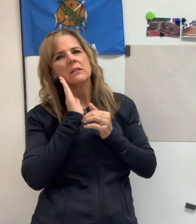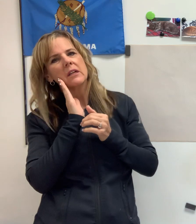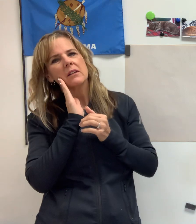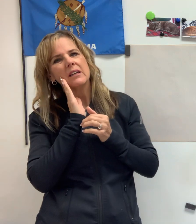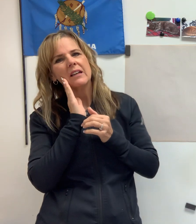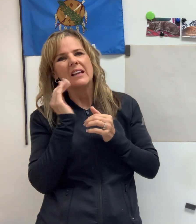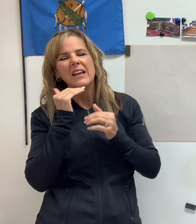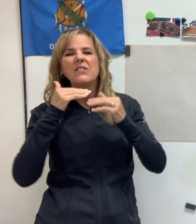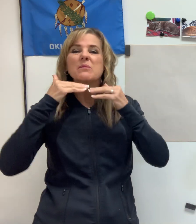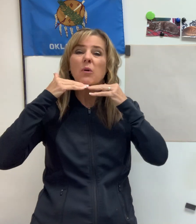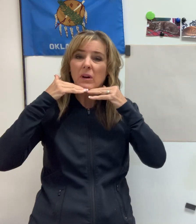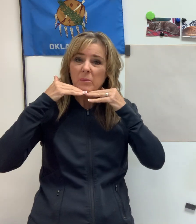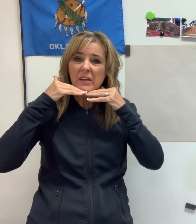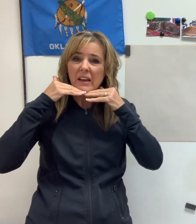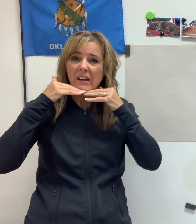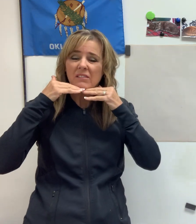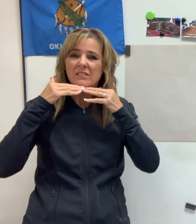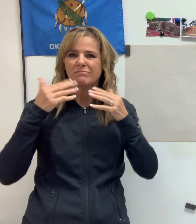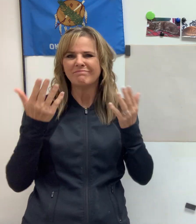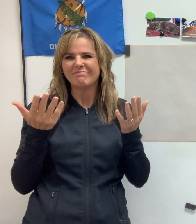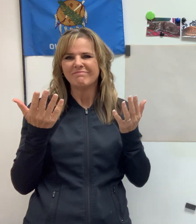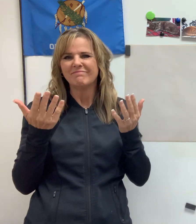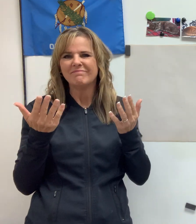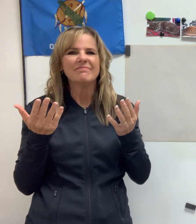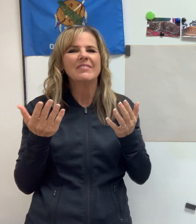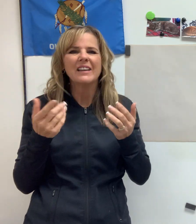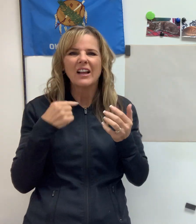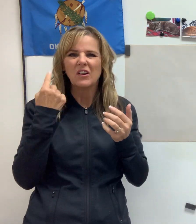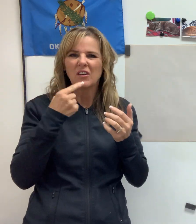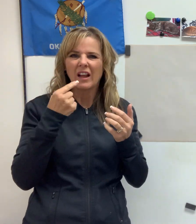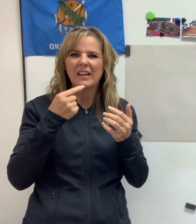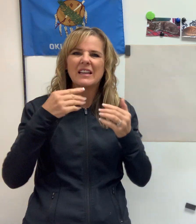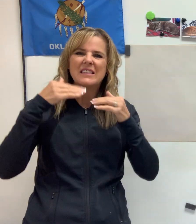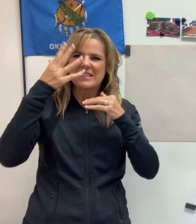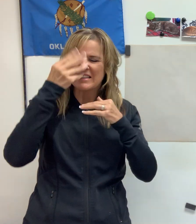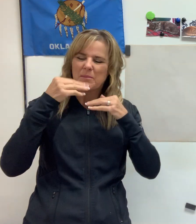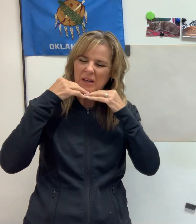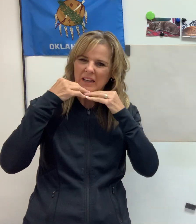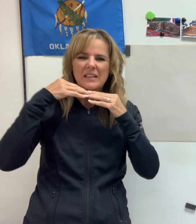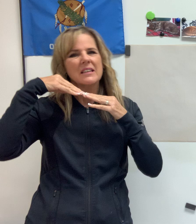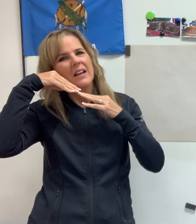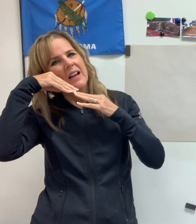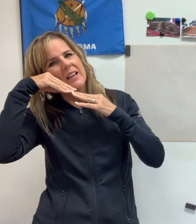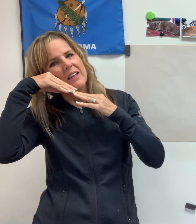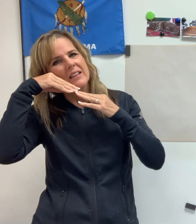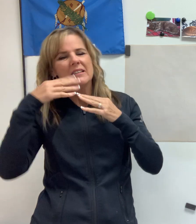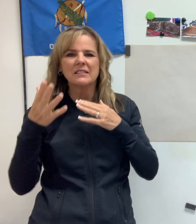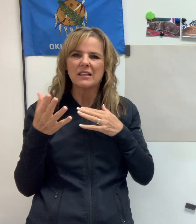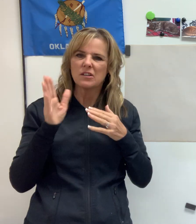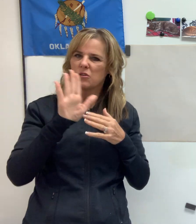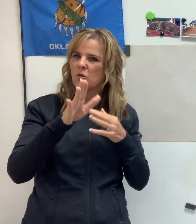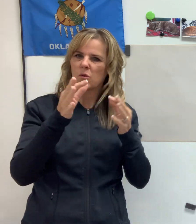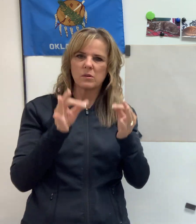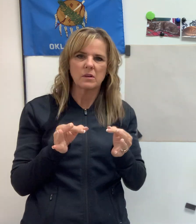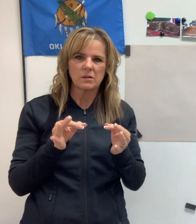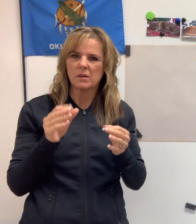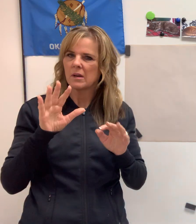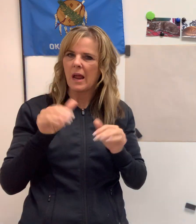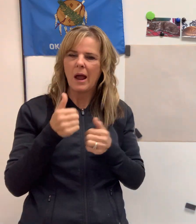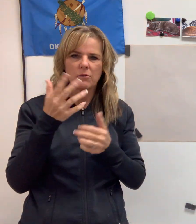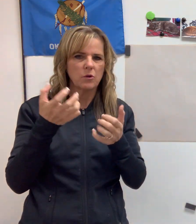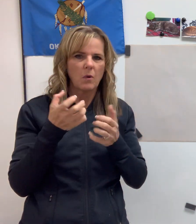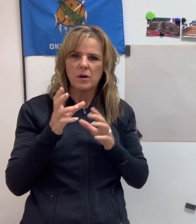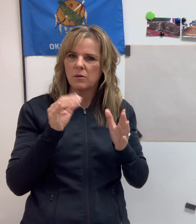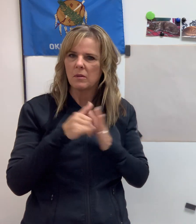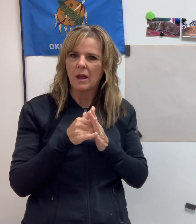great. If your head is more up and down tall, you know, it'll just look like he's sleeping like this instead of like this. It's really up to you how you want to do it.